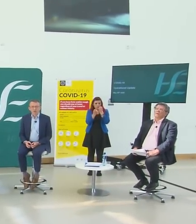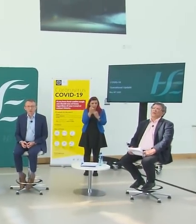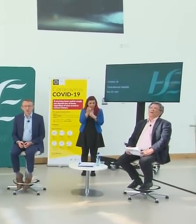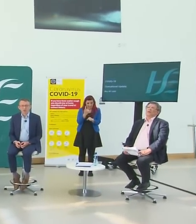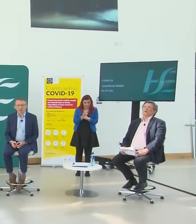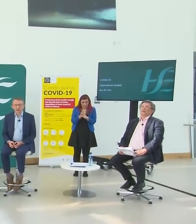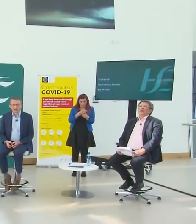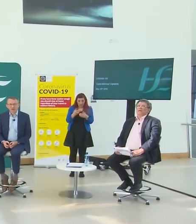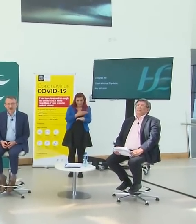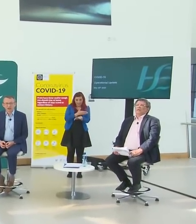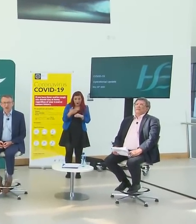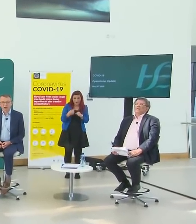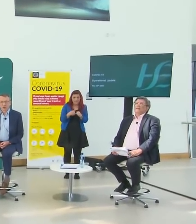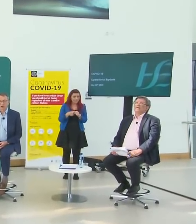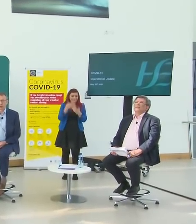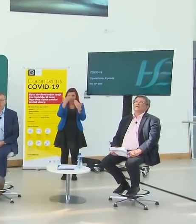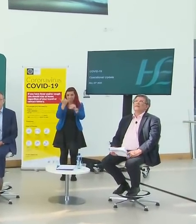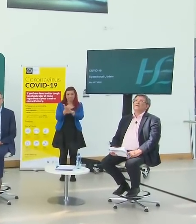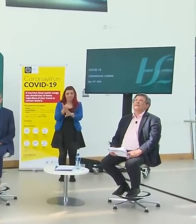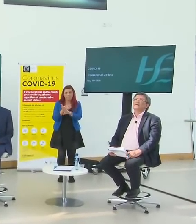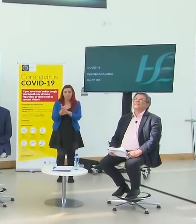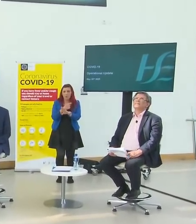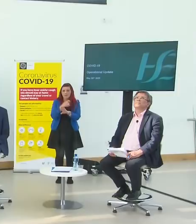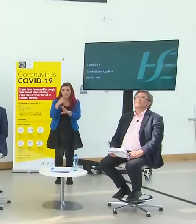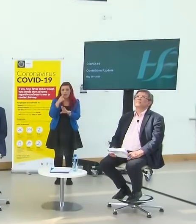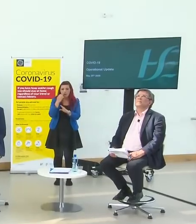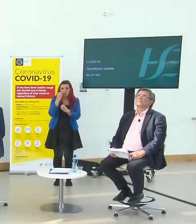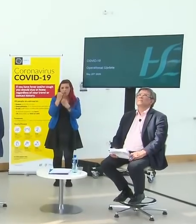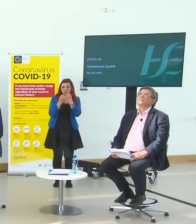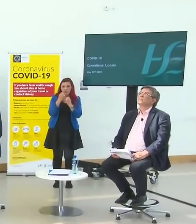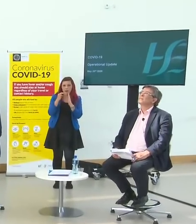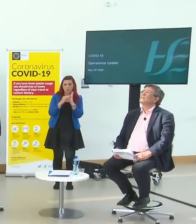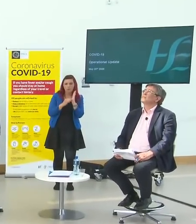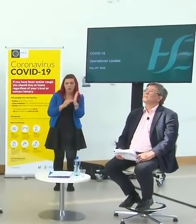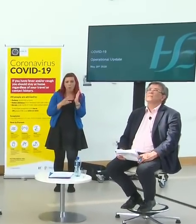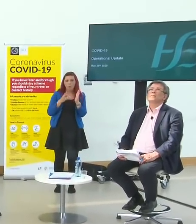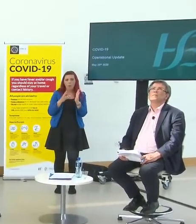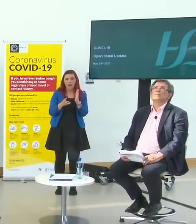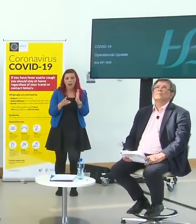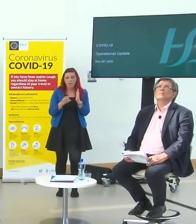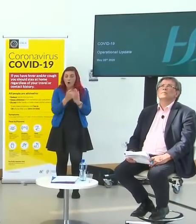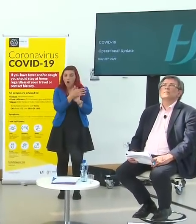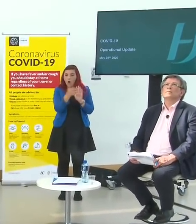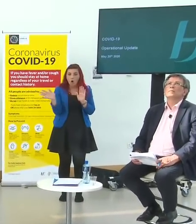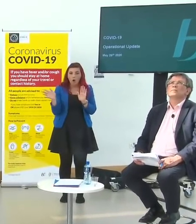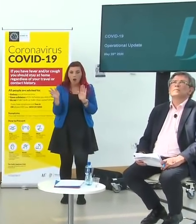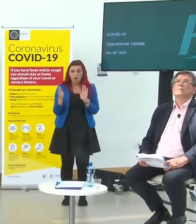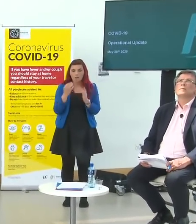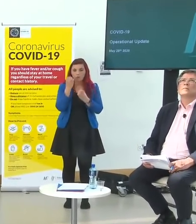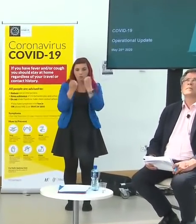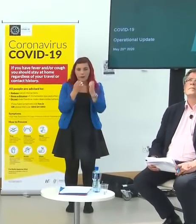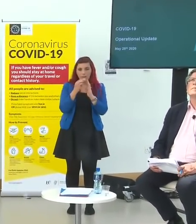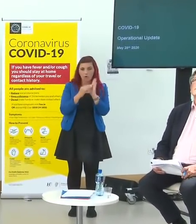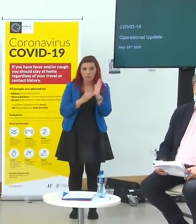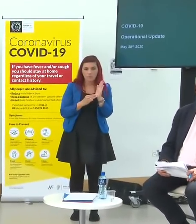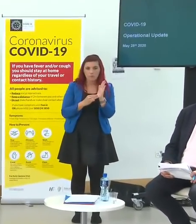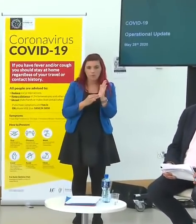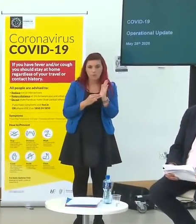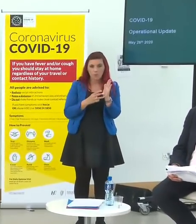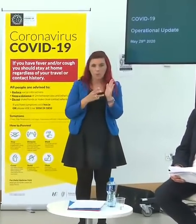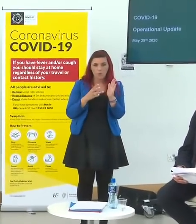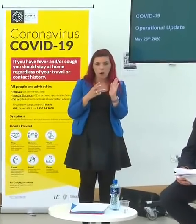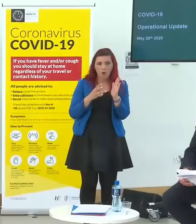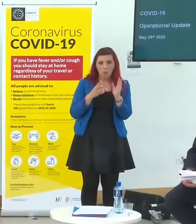date for resumption. What I can say is that our screening programs, we had another meeting with all screening programs last night. They're linking with their